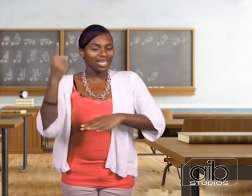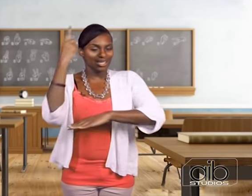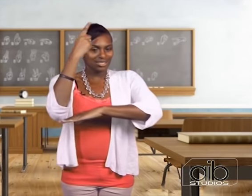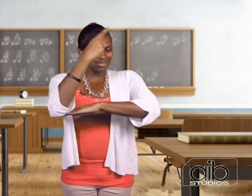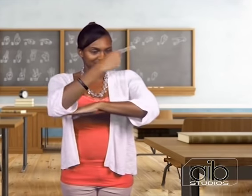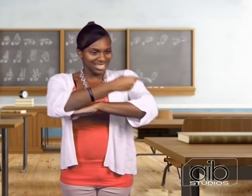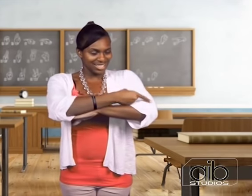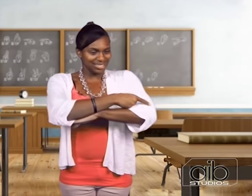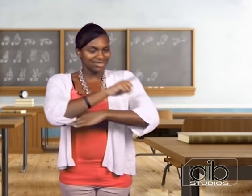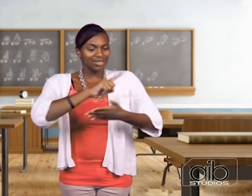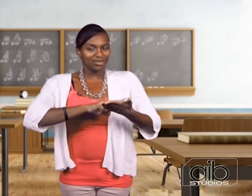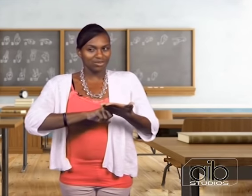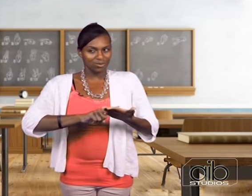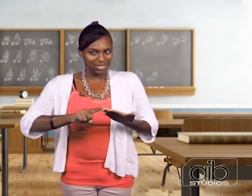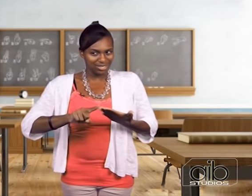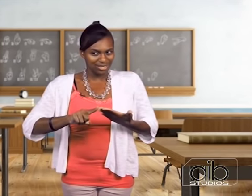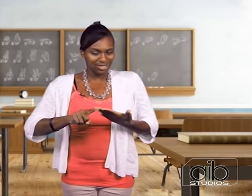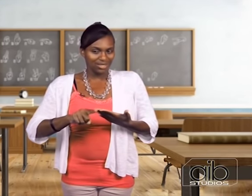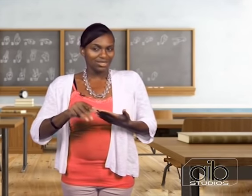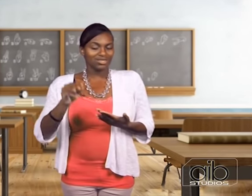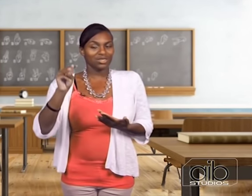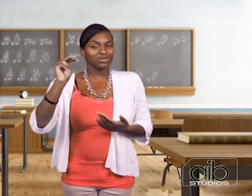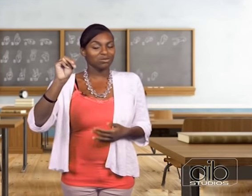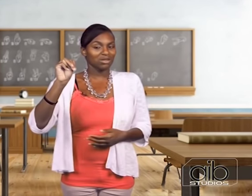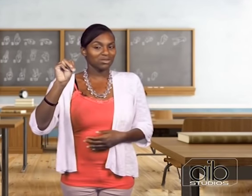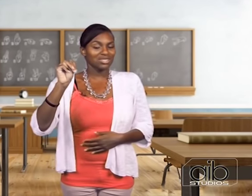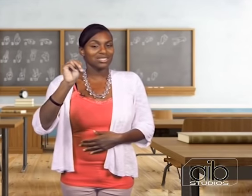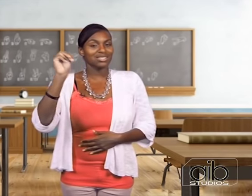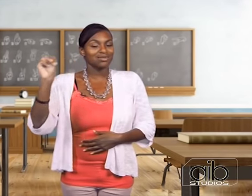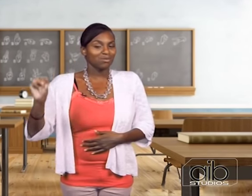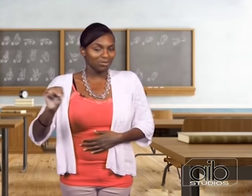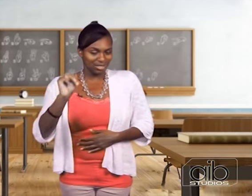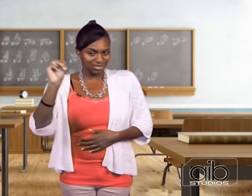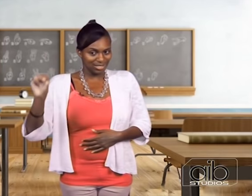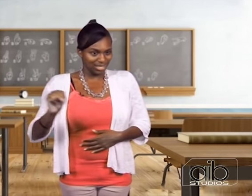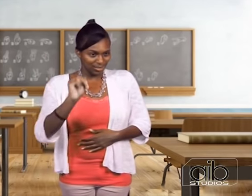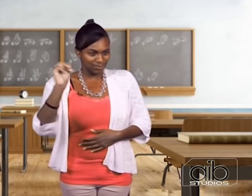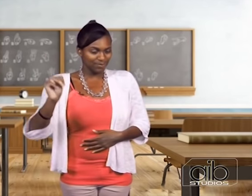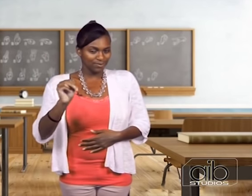had the days of the week. So if you remember, this is Monday,